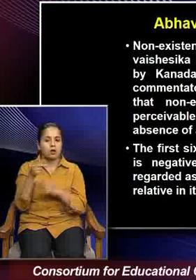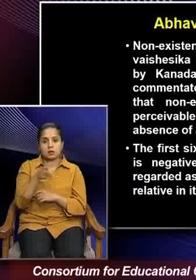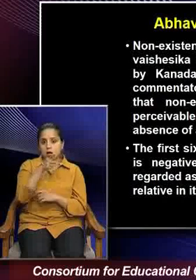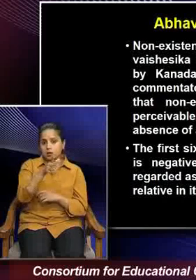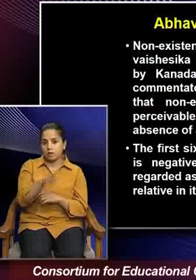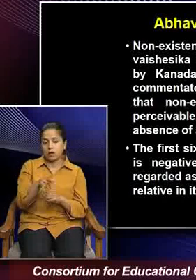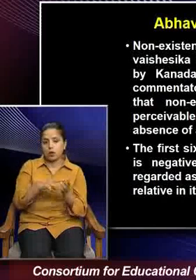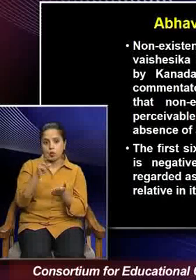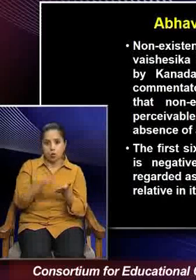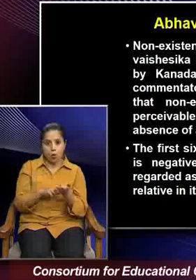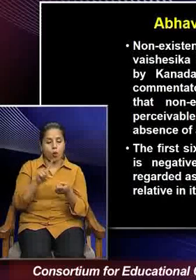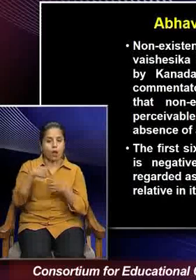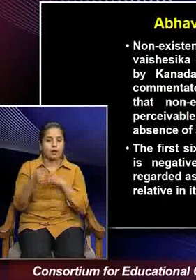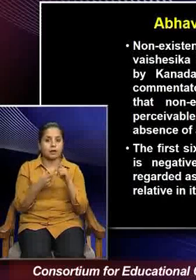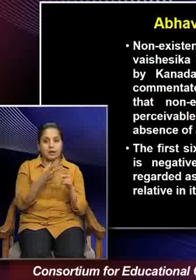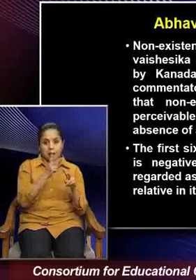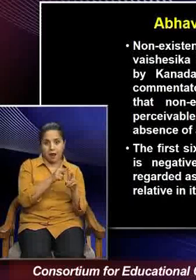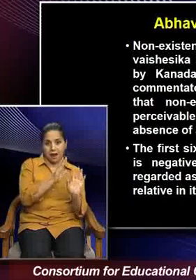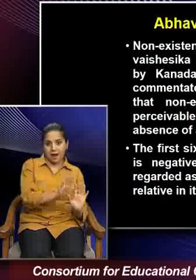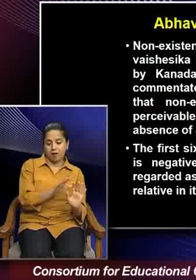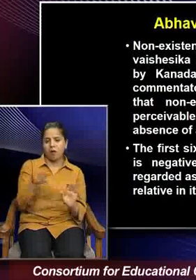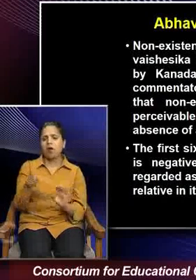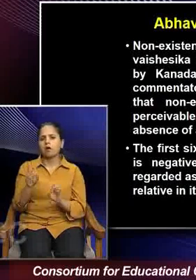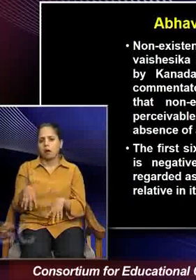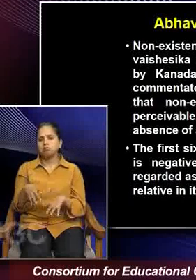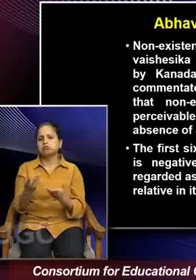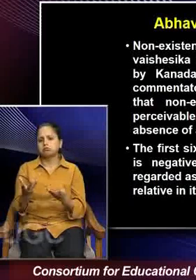non-existence, like existence, is perceivable.